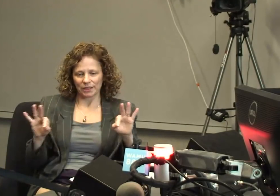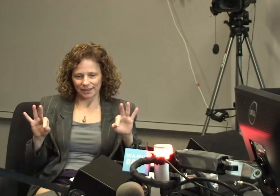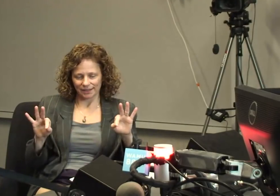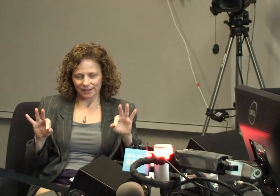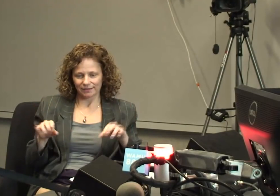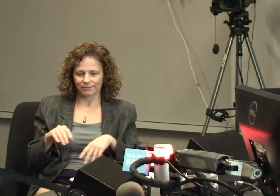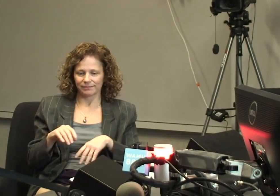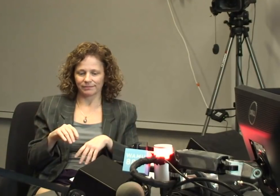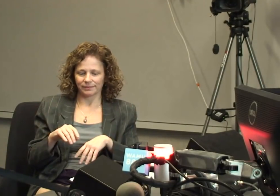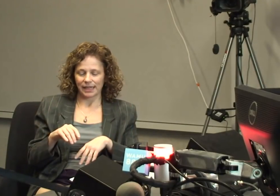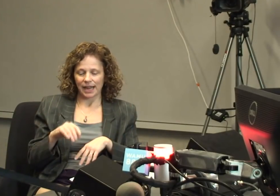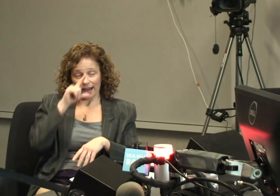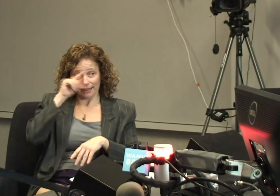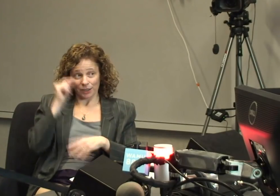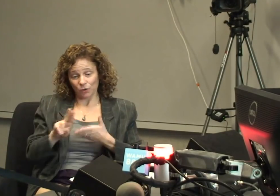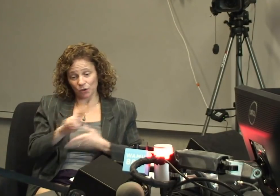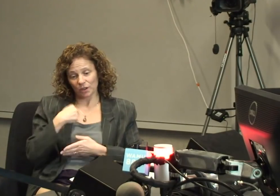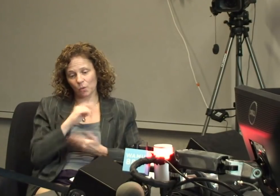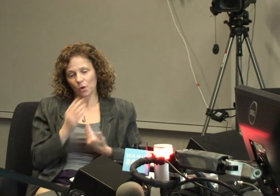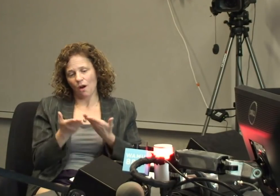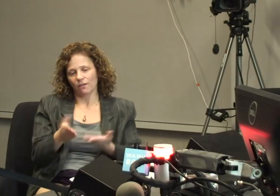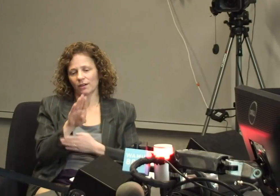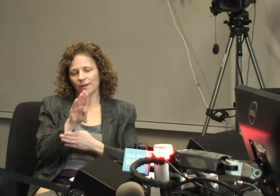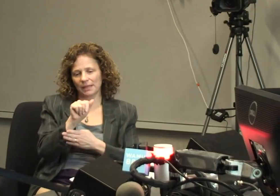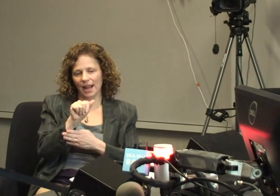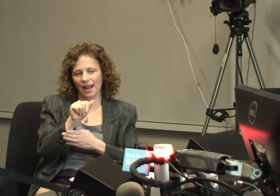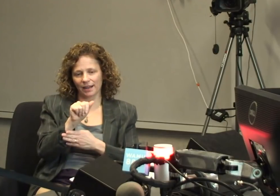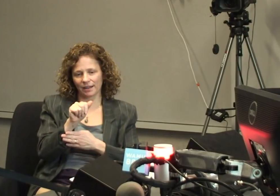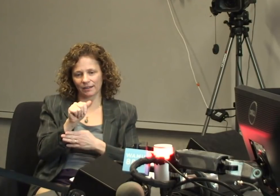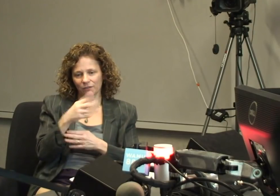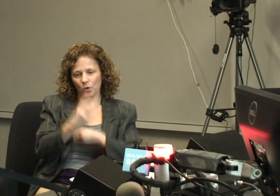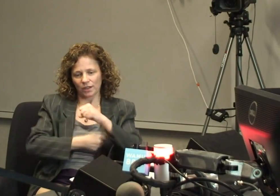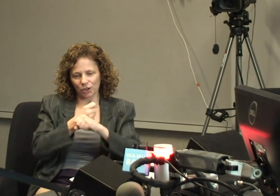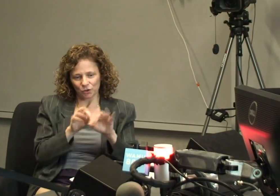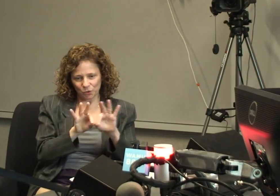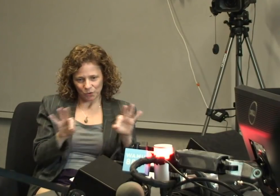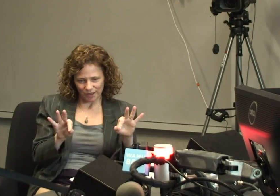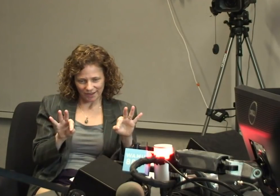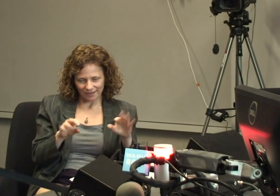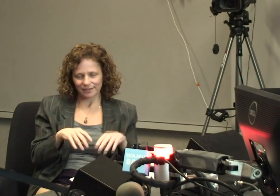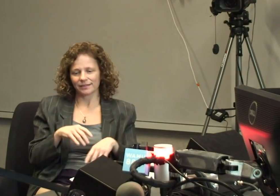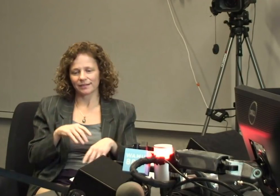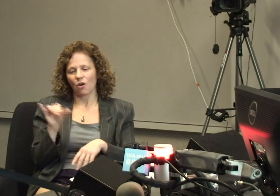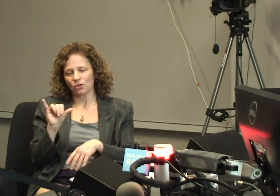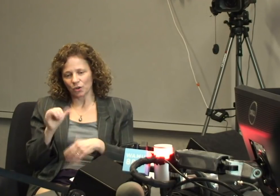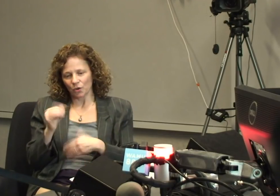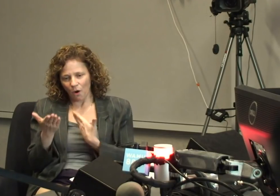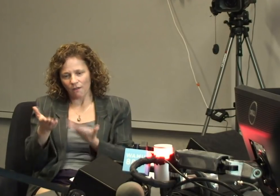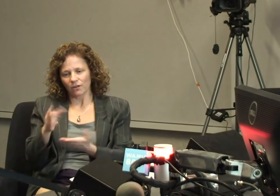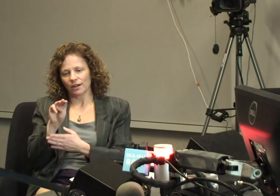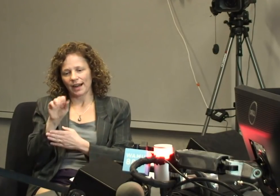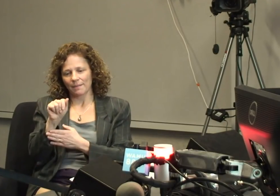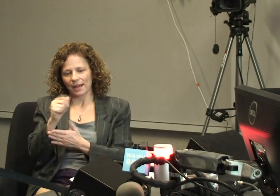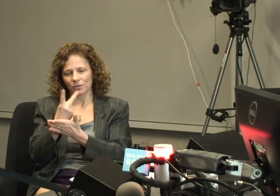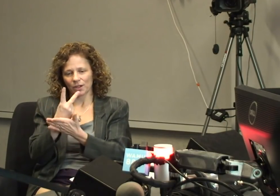different types of degrees and different levels of degrees. Here at Gallaudet University, we offer a BA degree, which is a four-year degree in sign language interpreting. We also